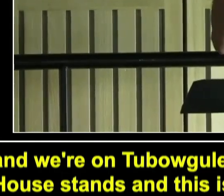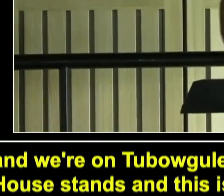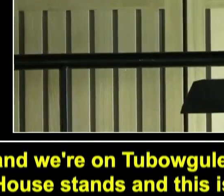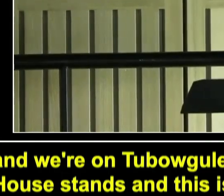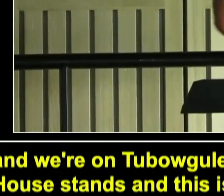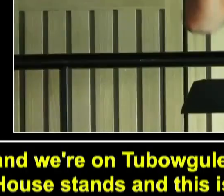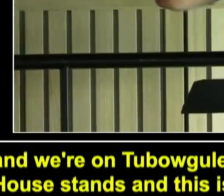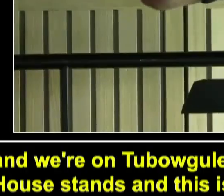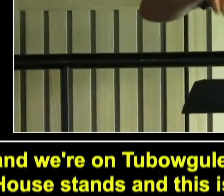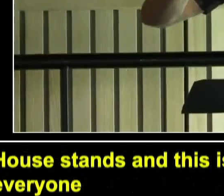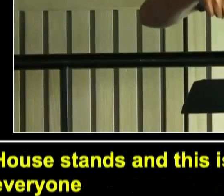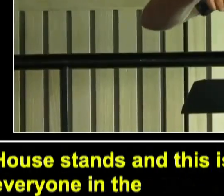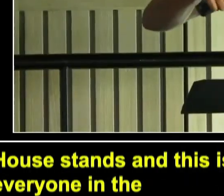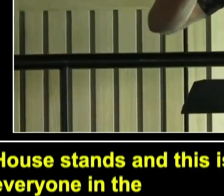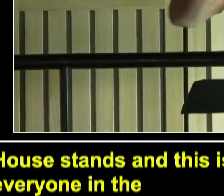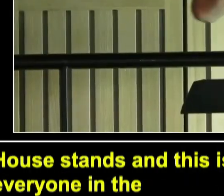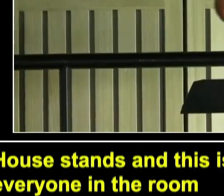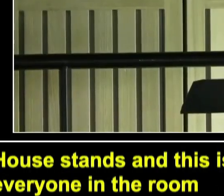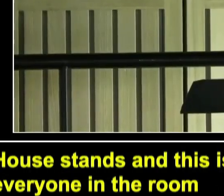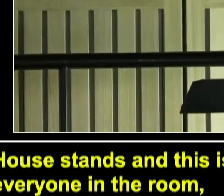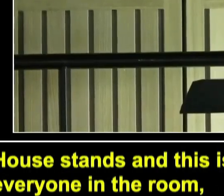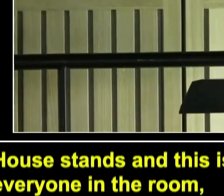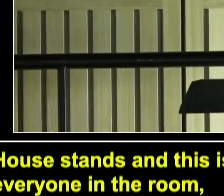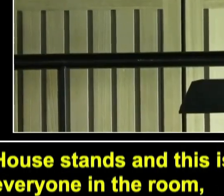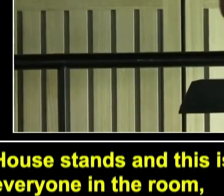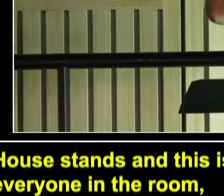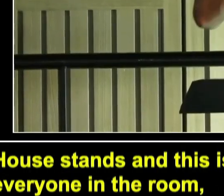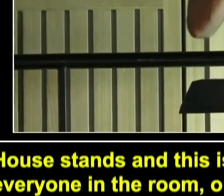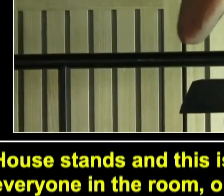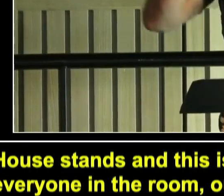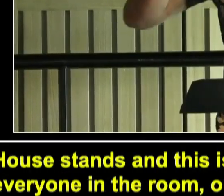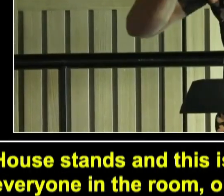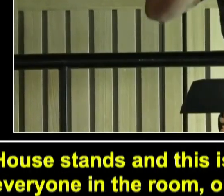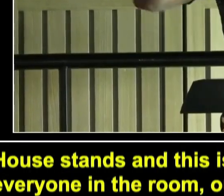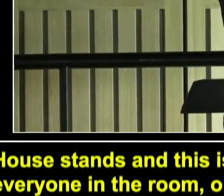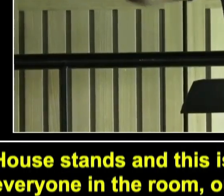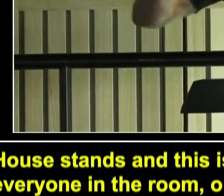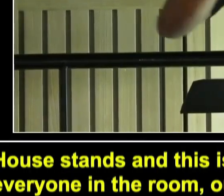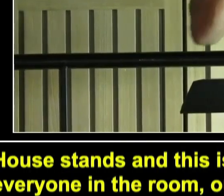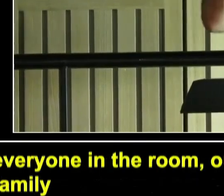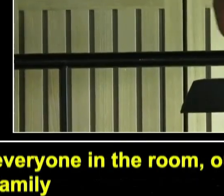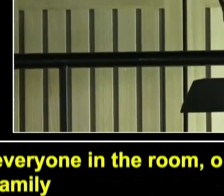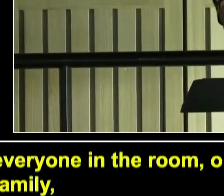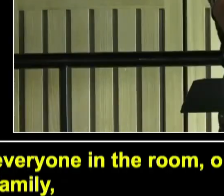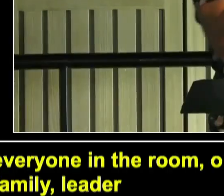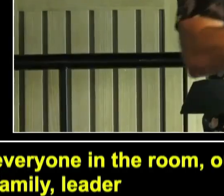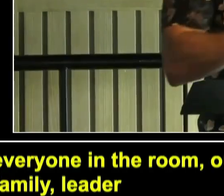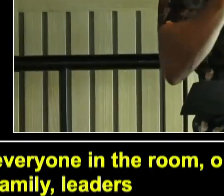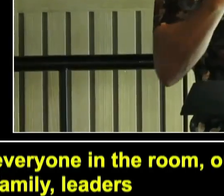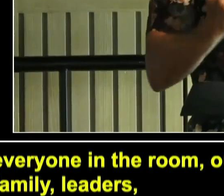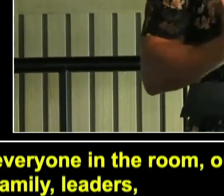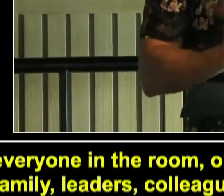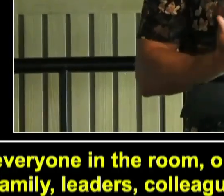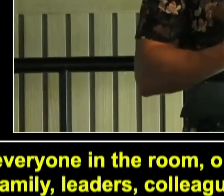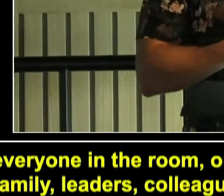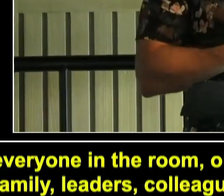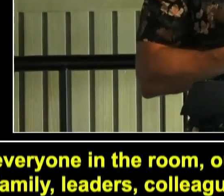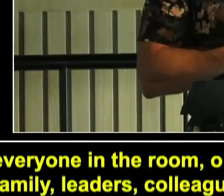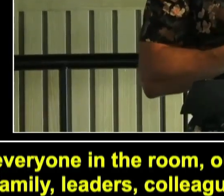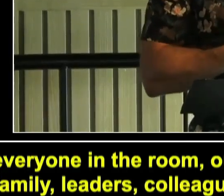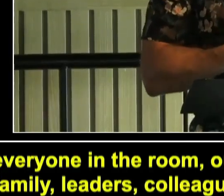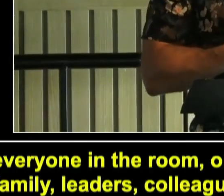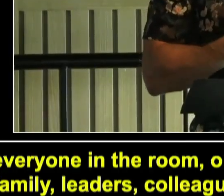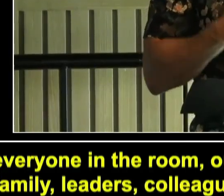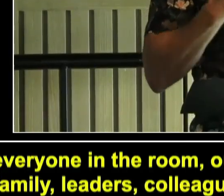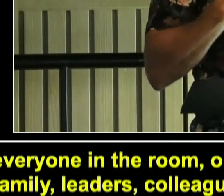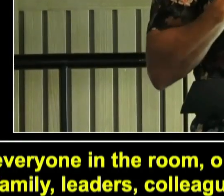the room, our Aboriginal and Torres Strait Islander friends and family, leaders, colleagues, and anyone else in the room and online as